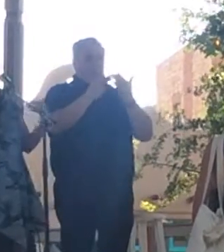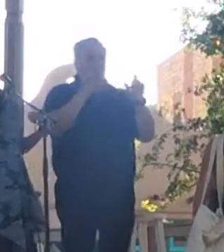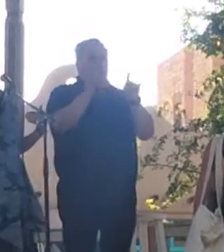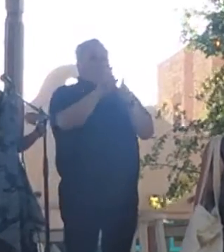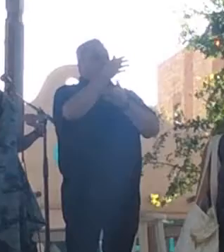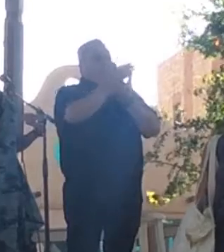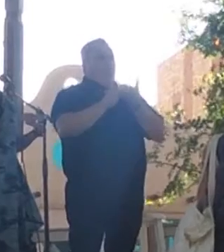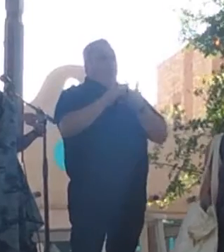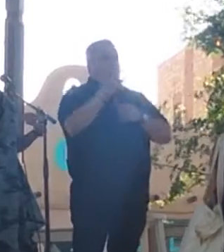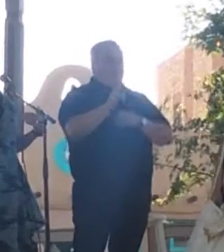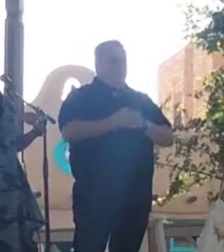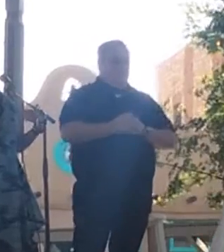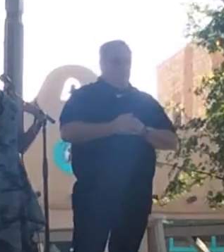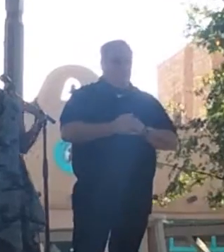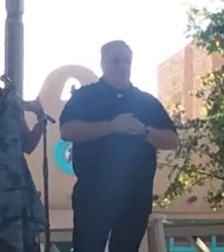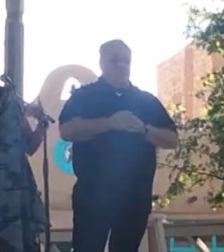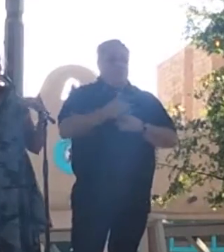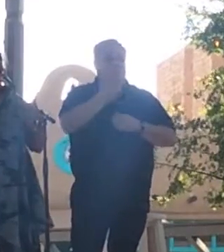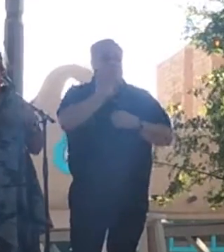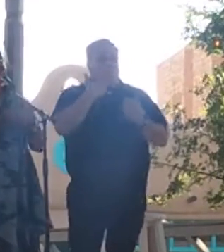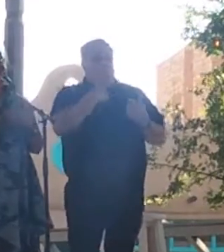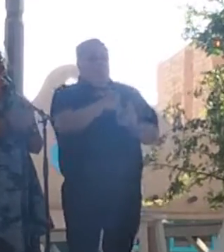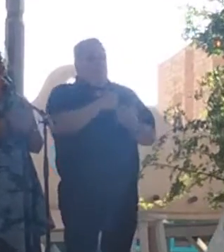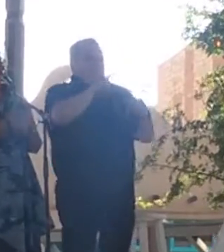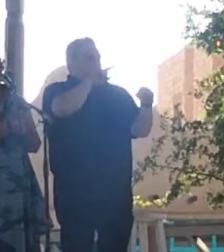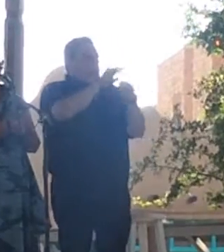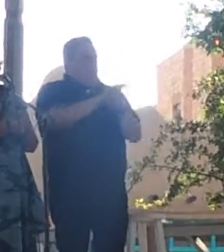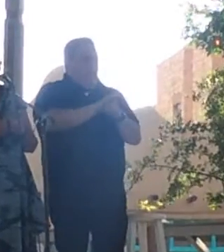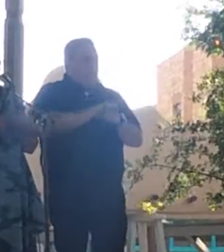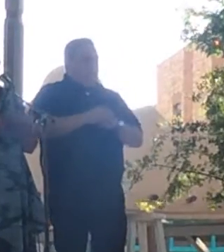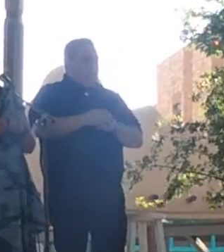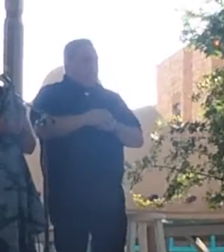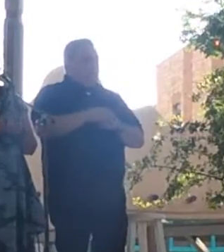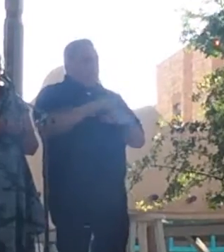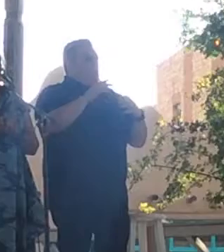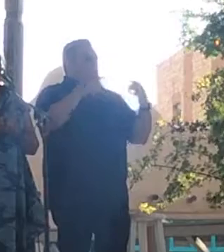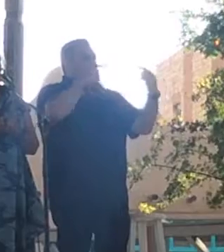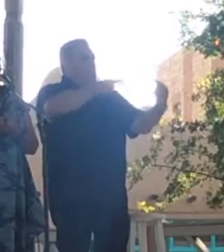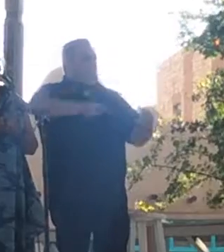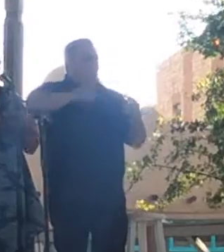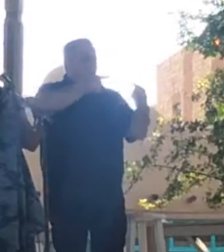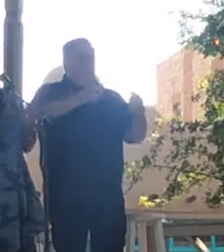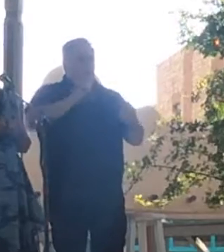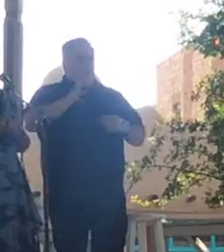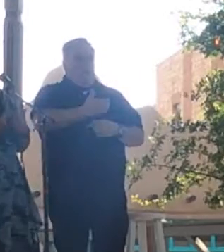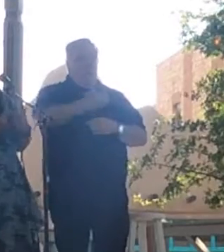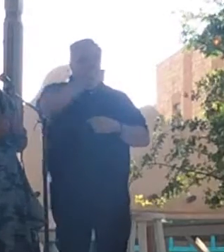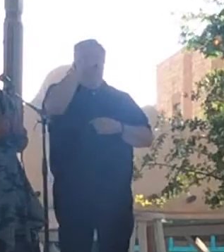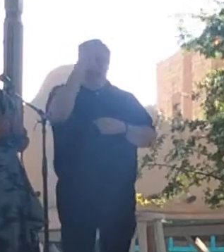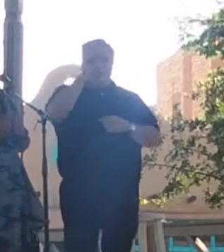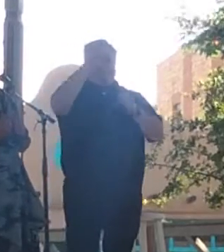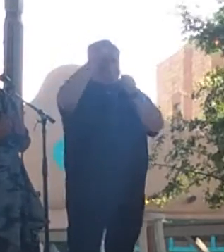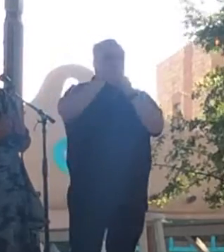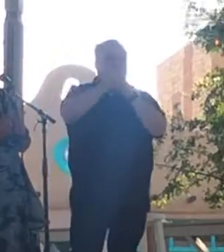as part of it and to say that we are dedicated to the struggle of our Black